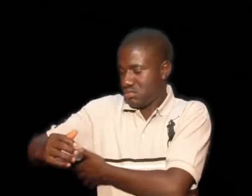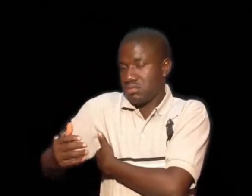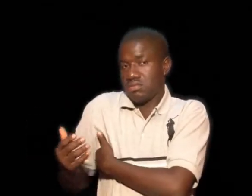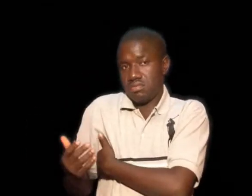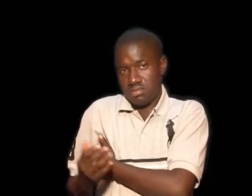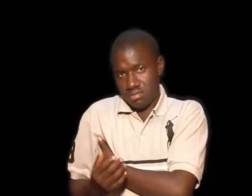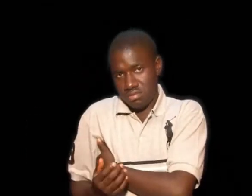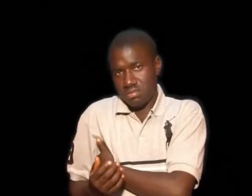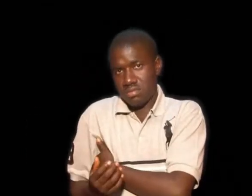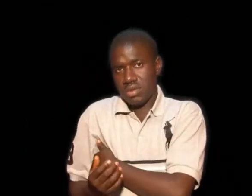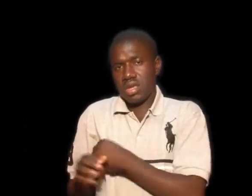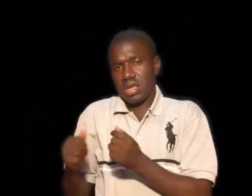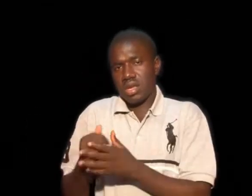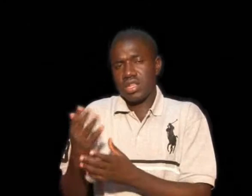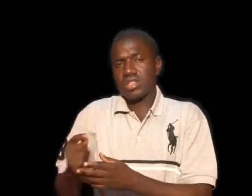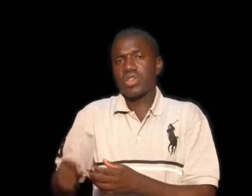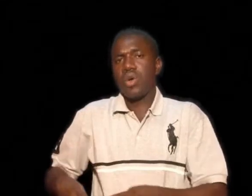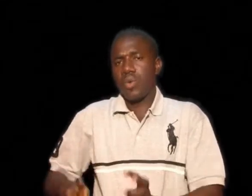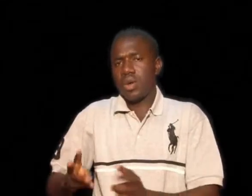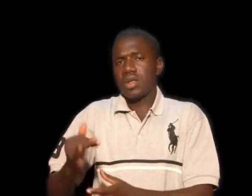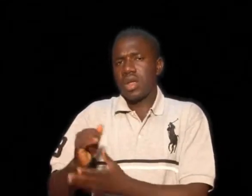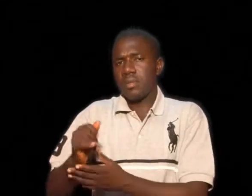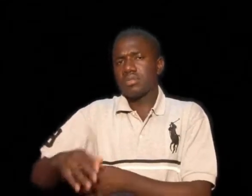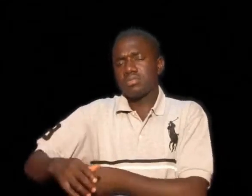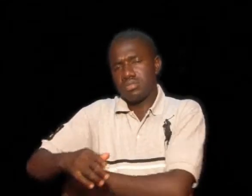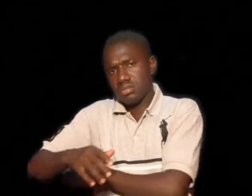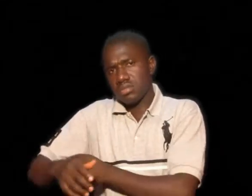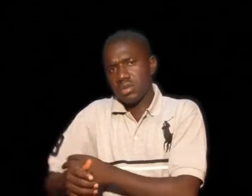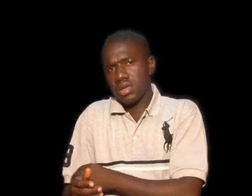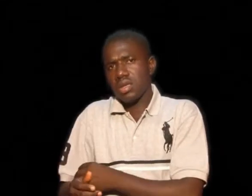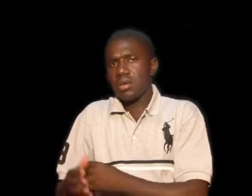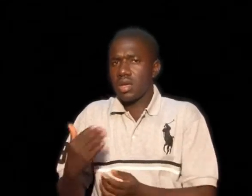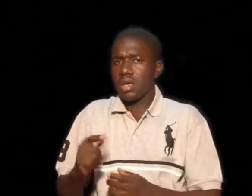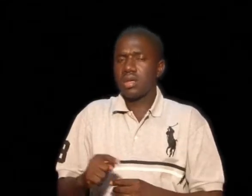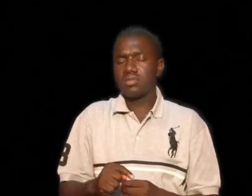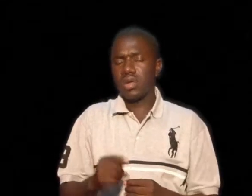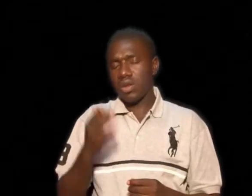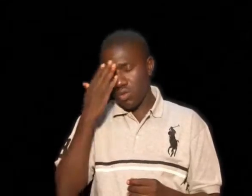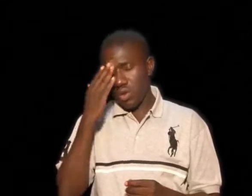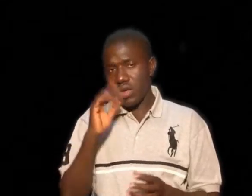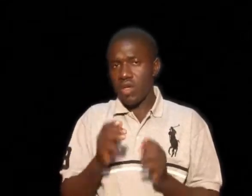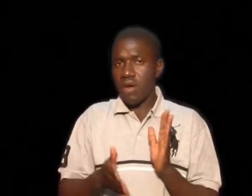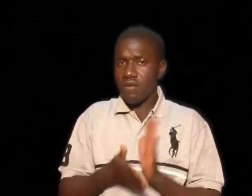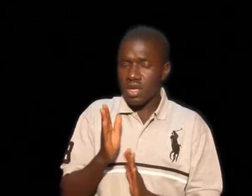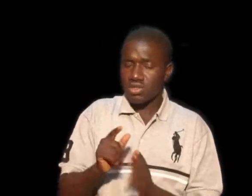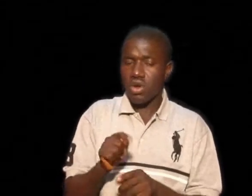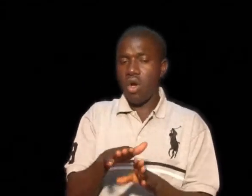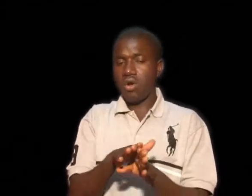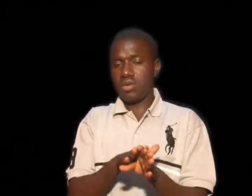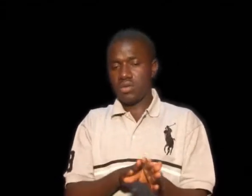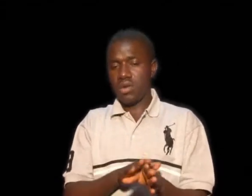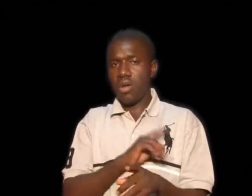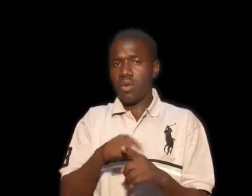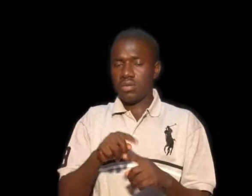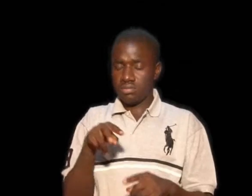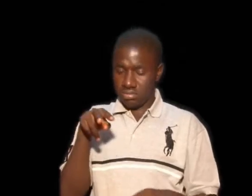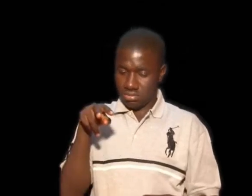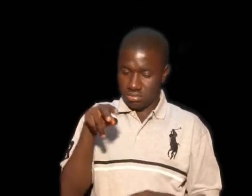the elbow. In this manner, the person can usually sense any change in pace or direction. When ascending or